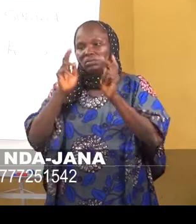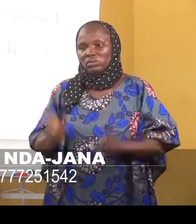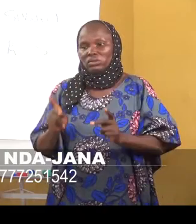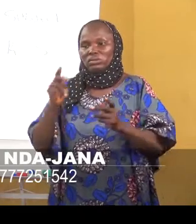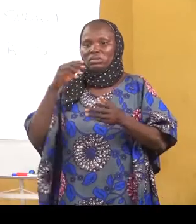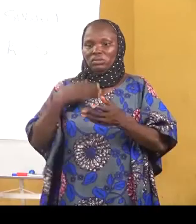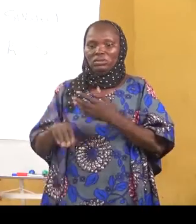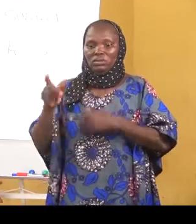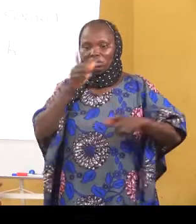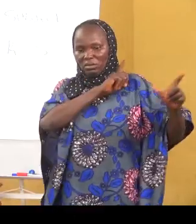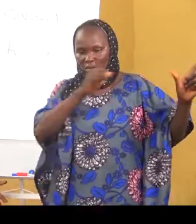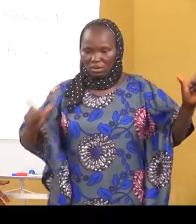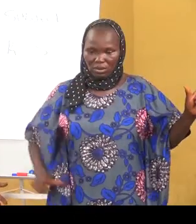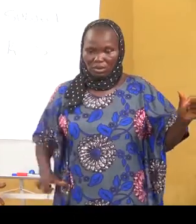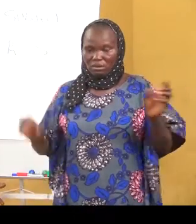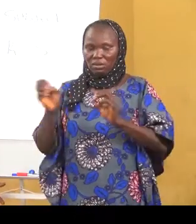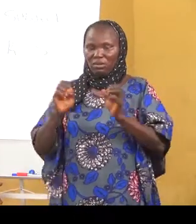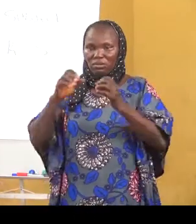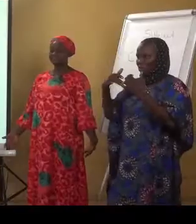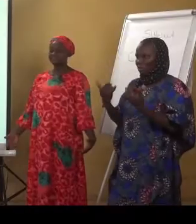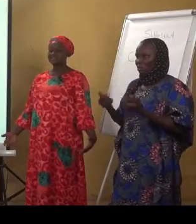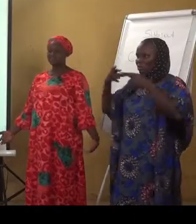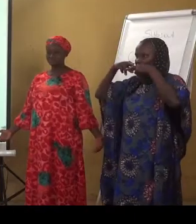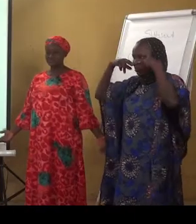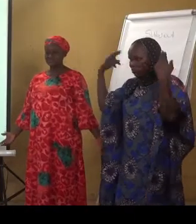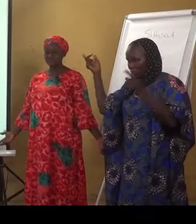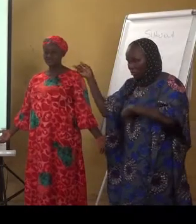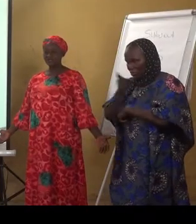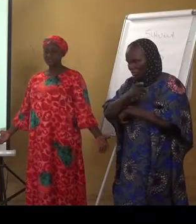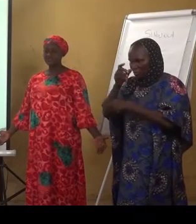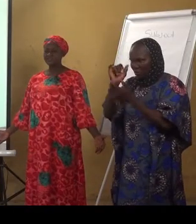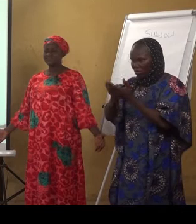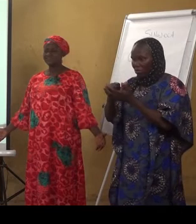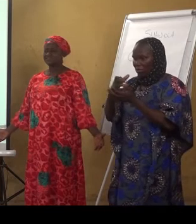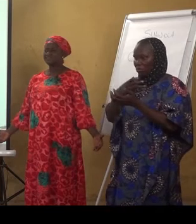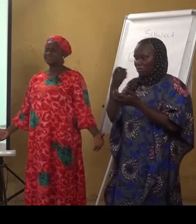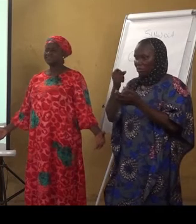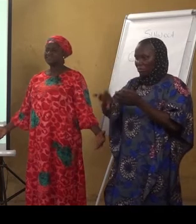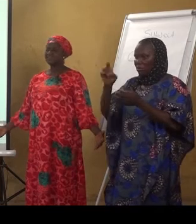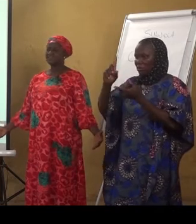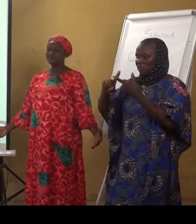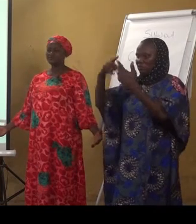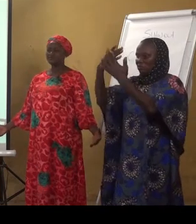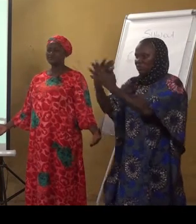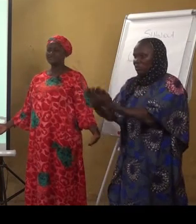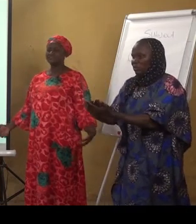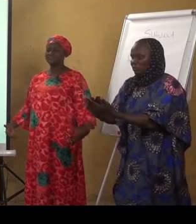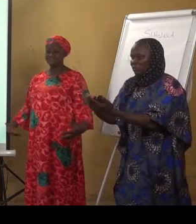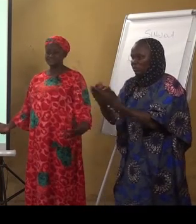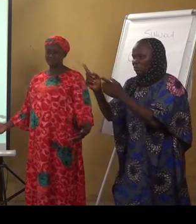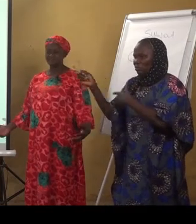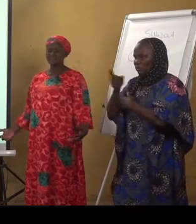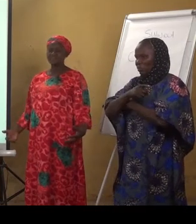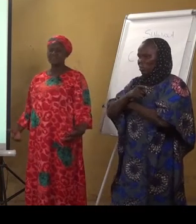even our armed robbers today that have been taken to prison, we tend to see that there are people that